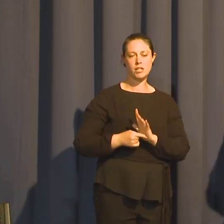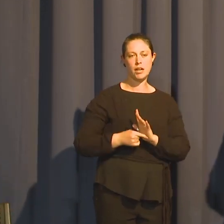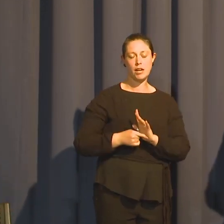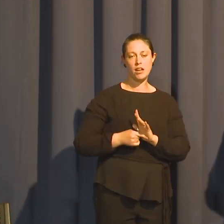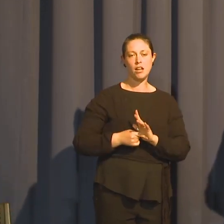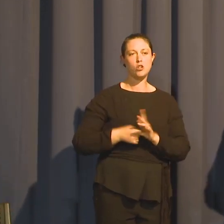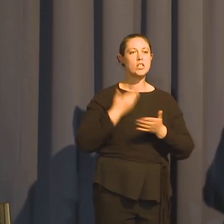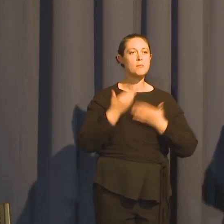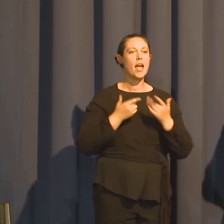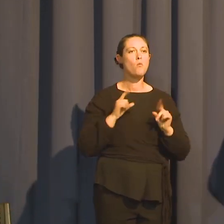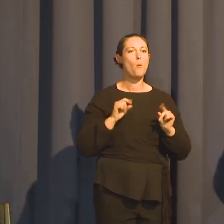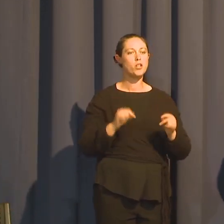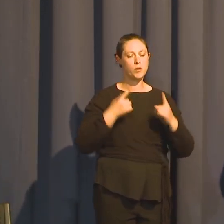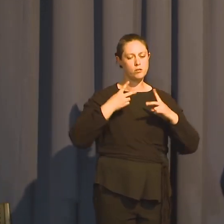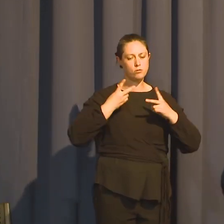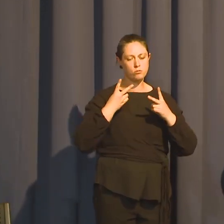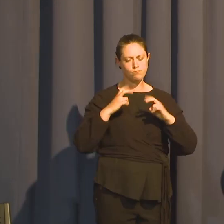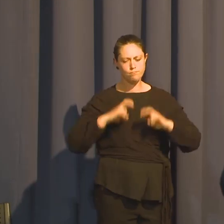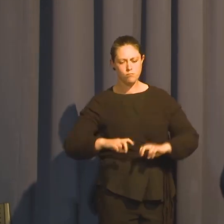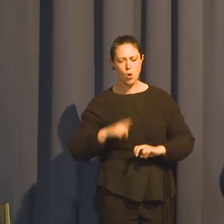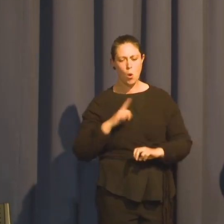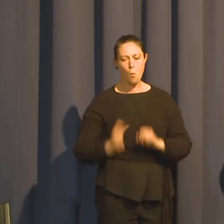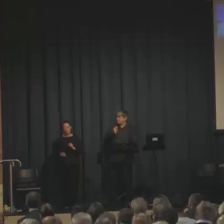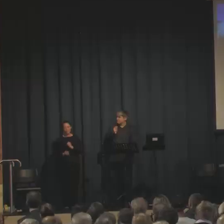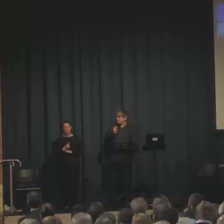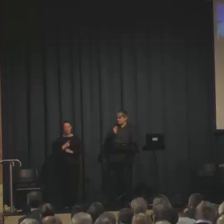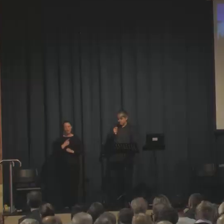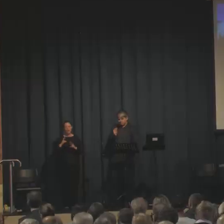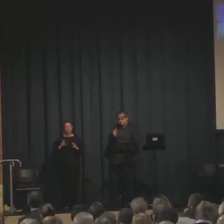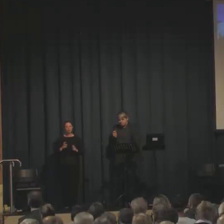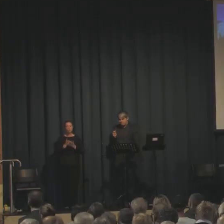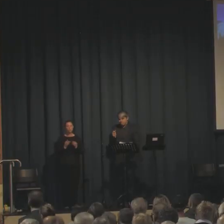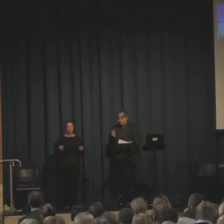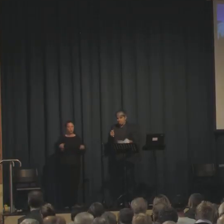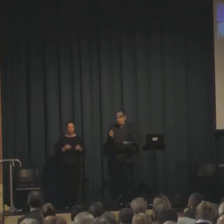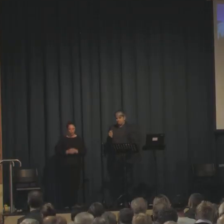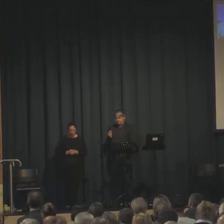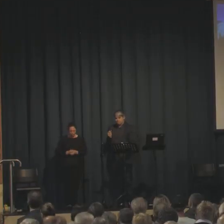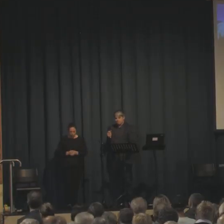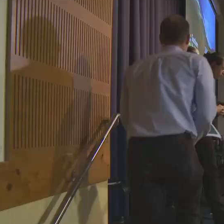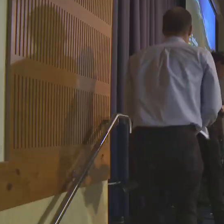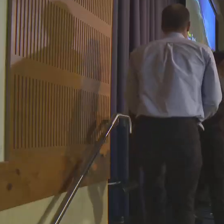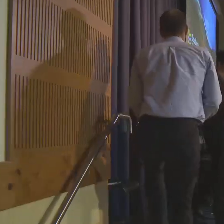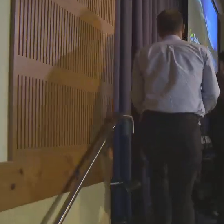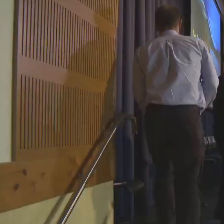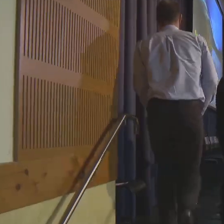going on and getting on top of the issue as it stands. Tom.